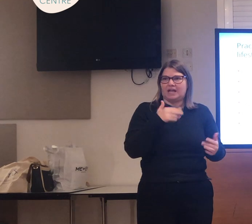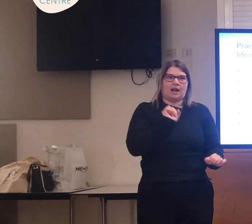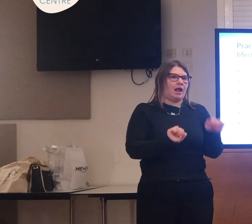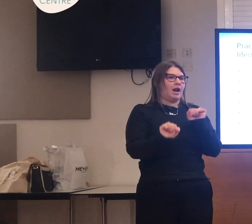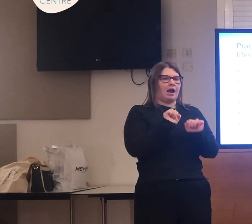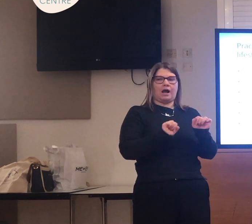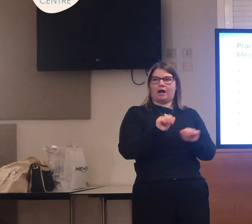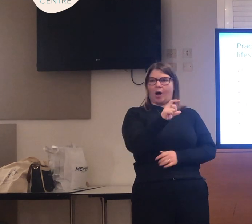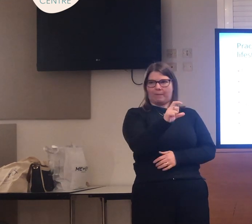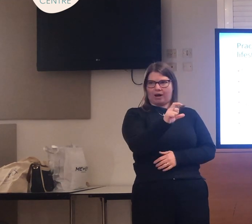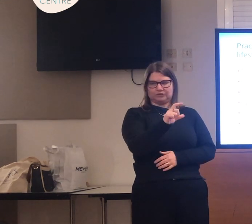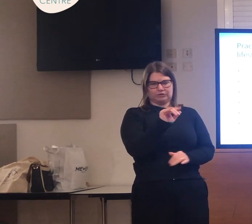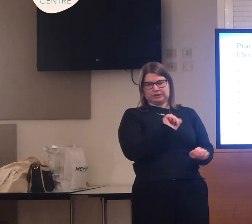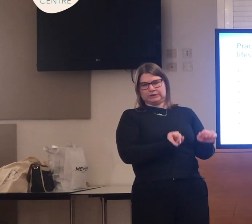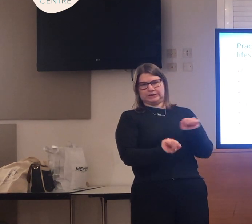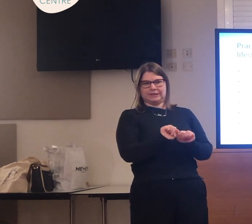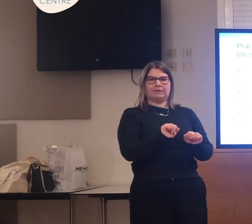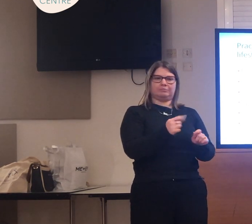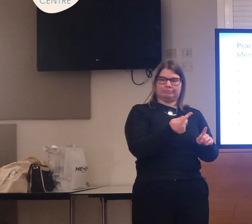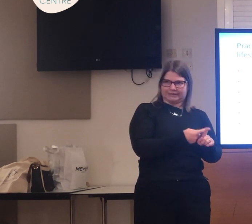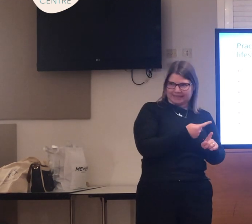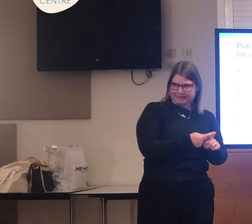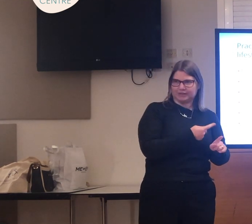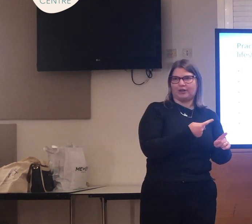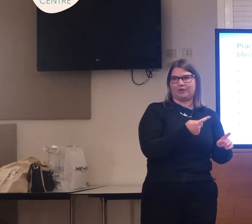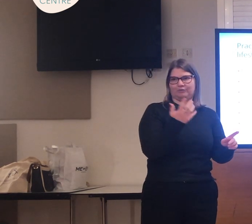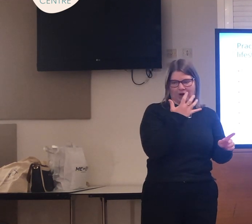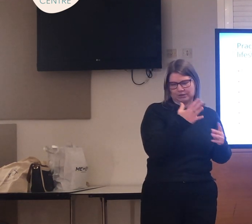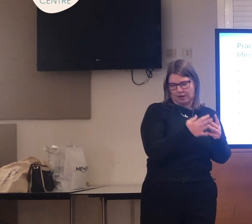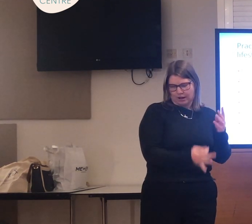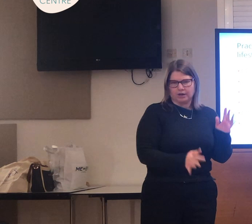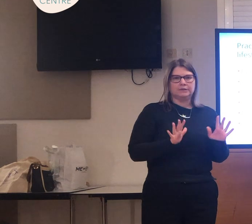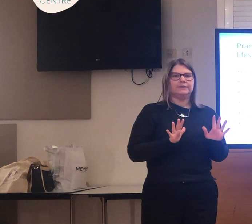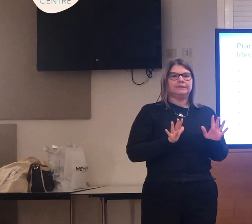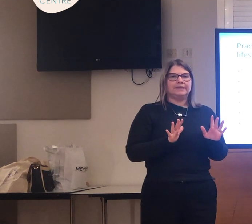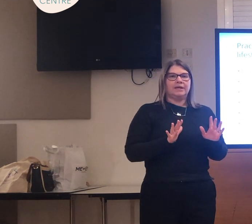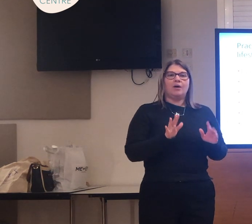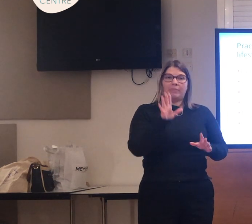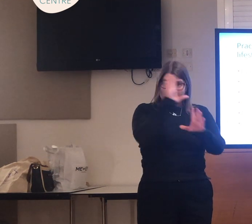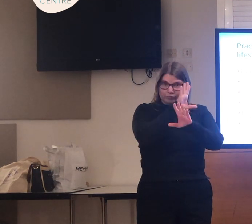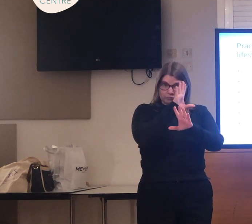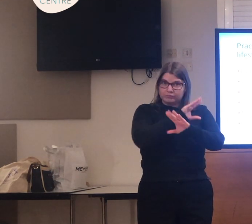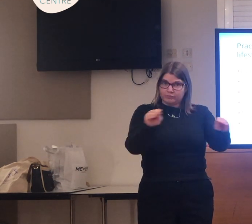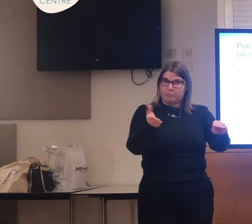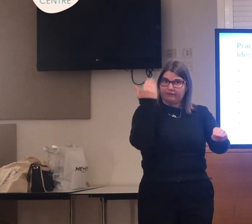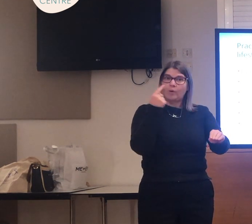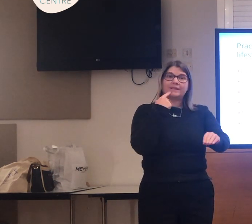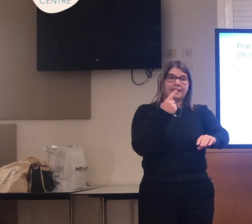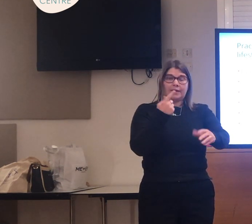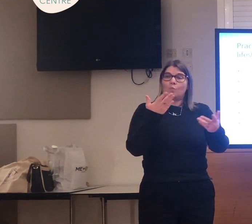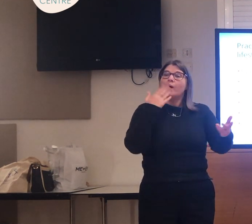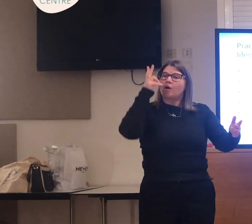But do you remember I said to you, you're losing muscle? And that's one of the reasons your